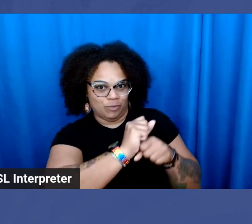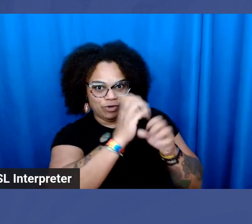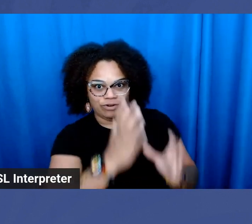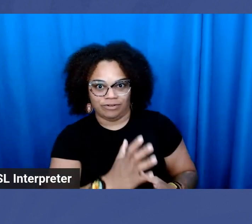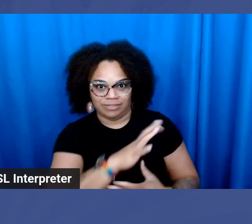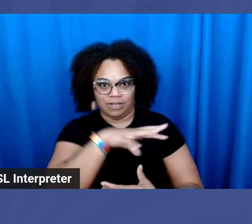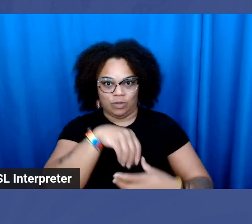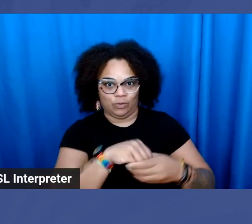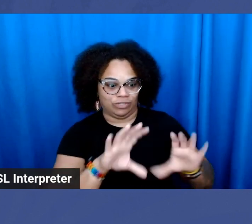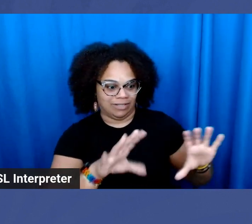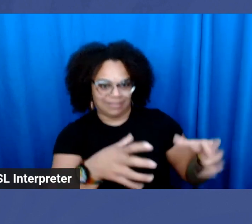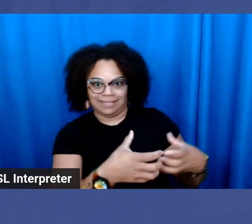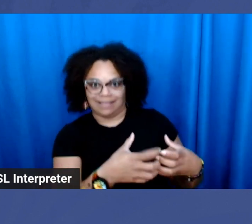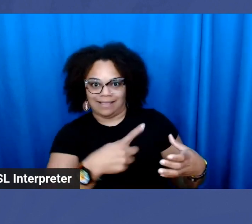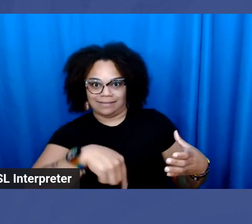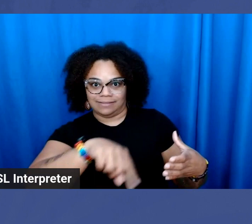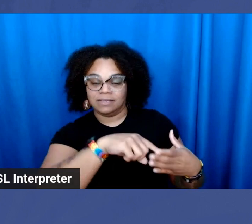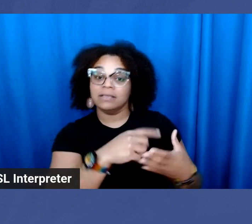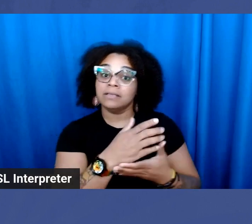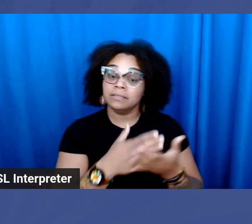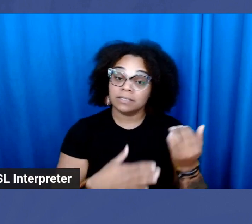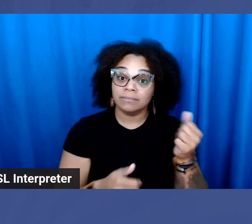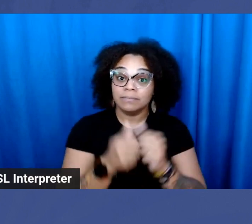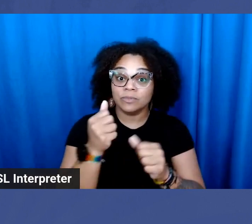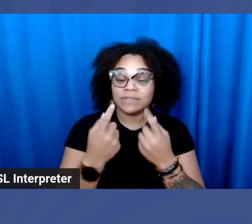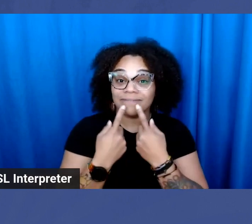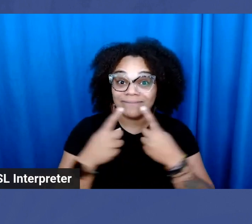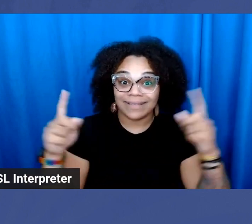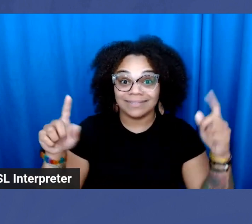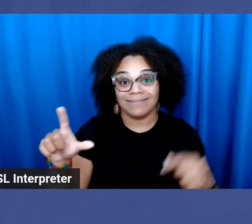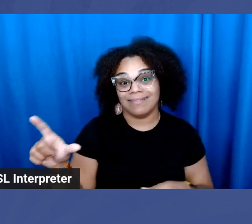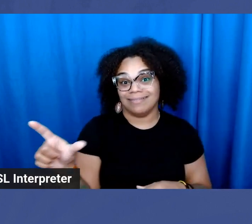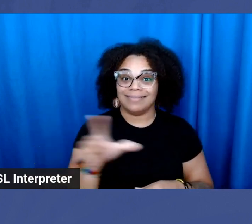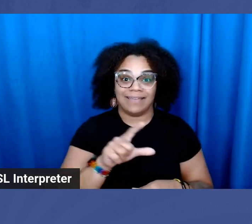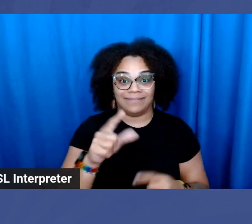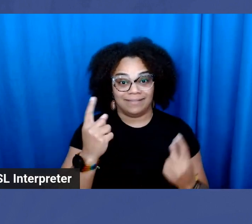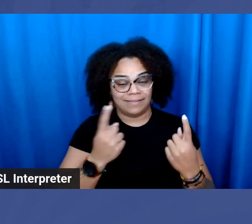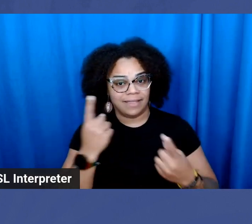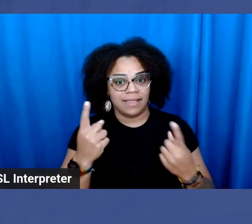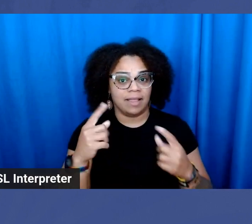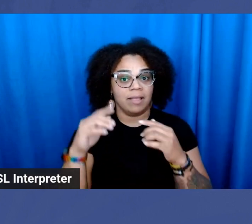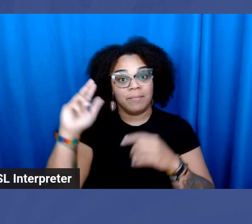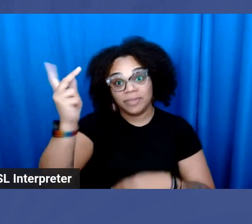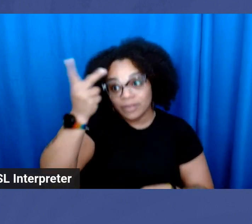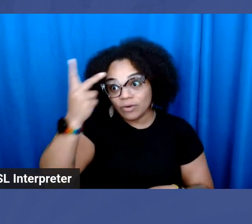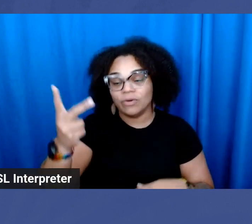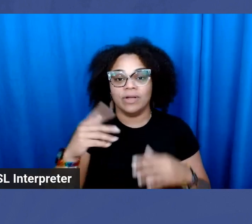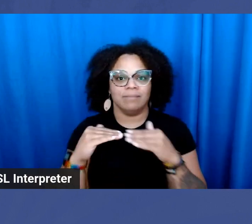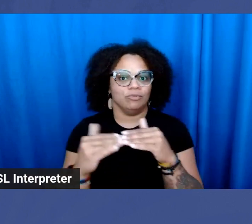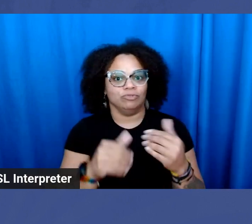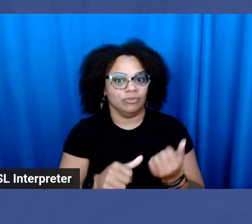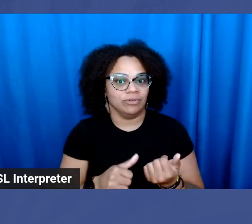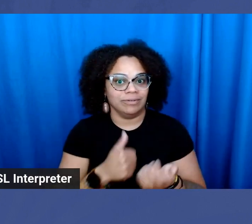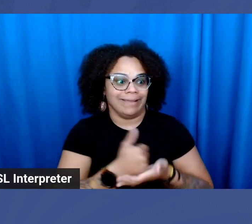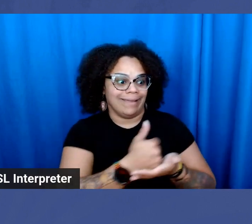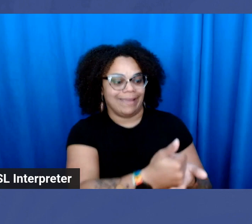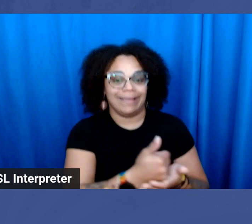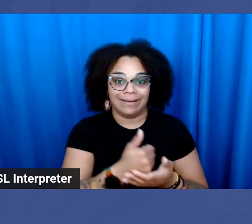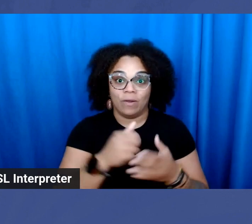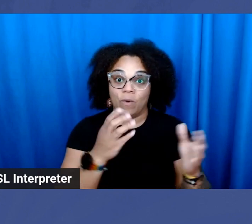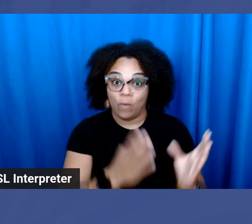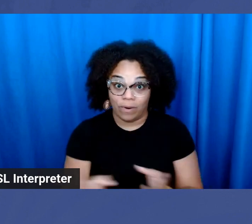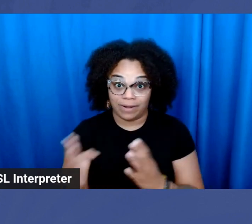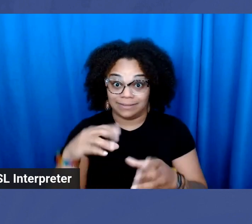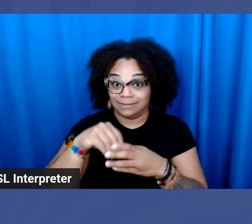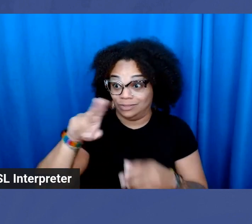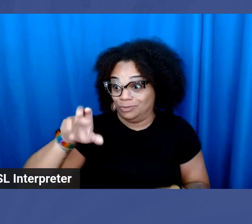class. Some of the most effective leftist political and mutual aid organizing in the US has been done by groups